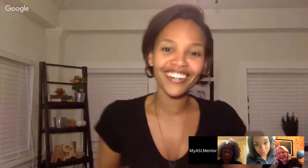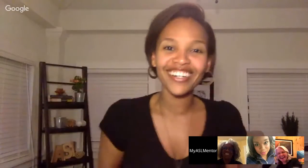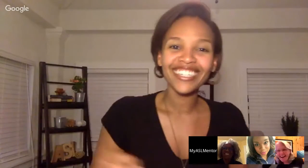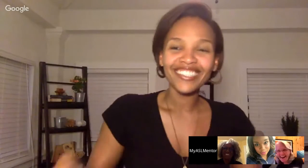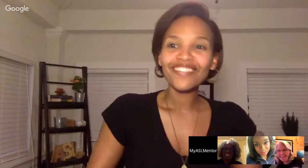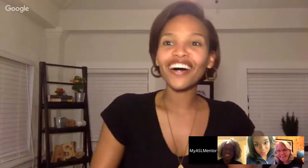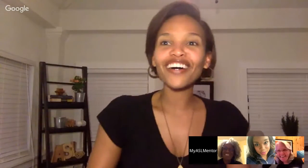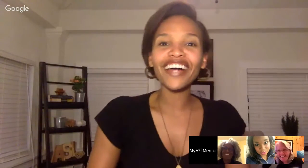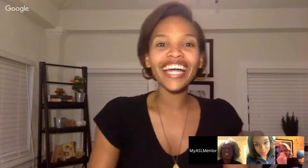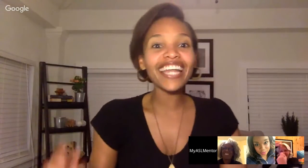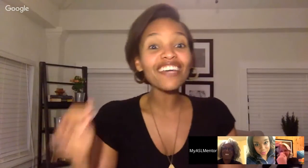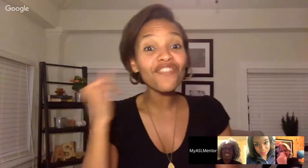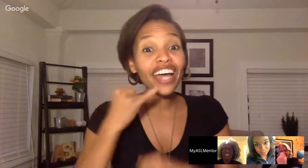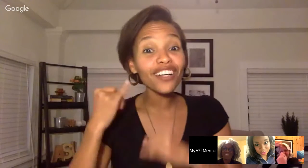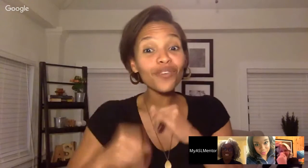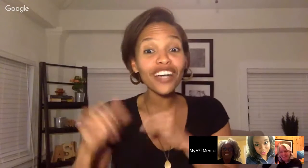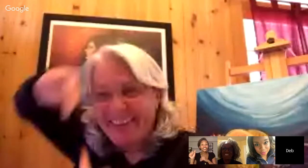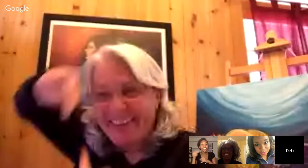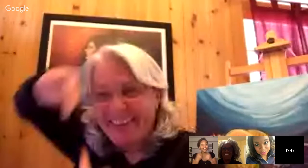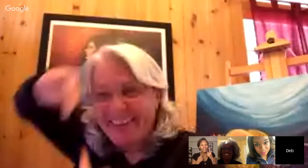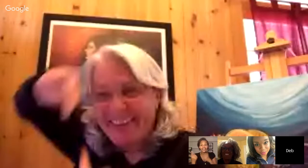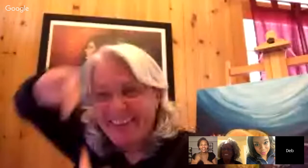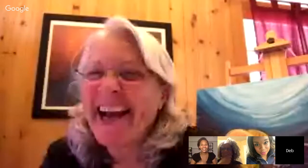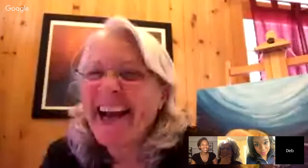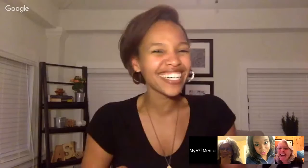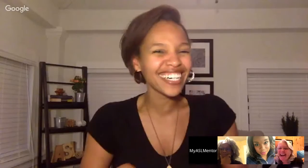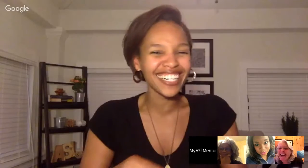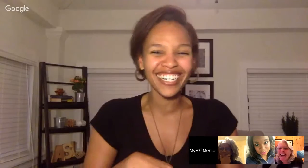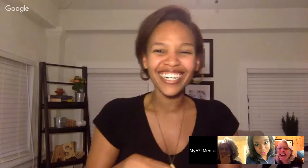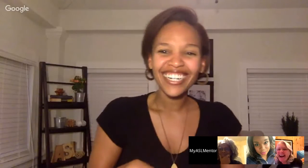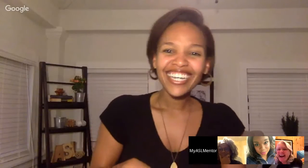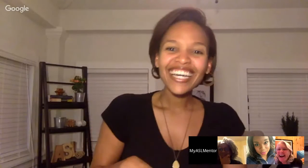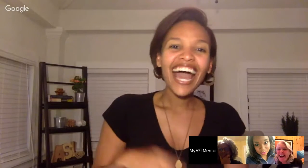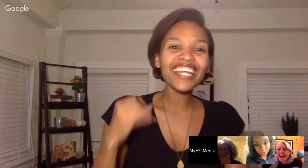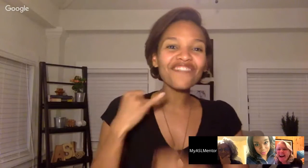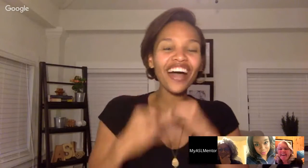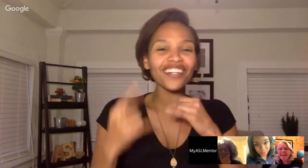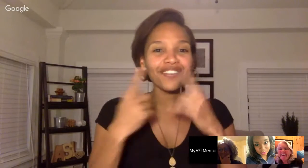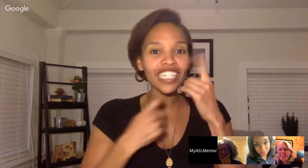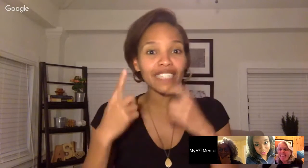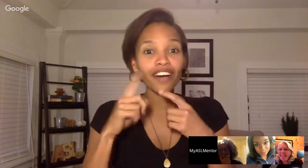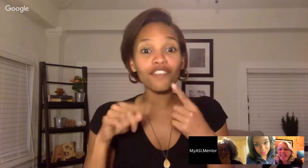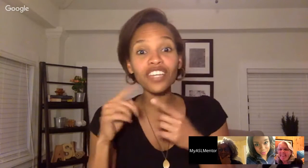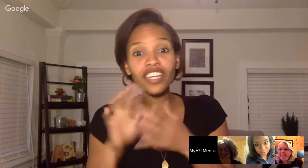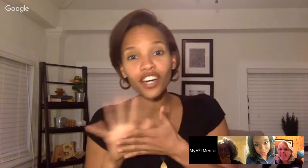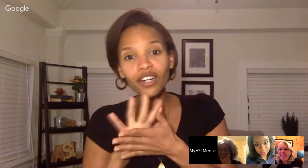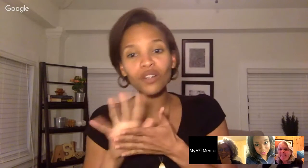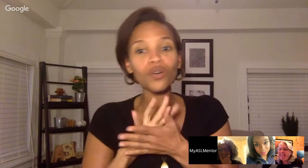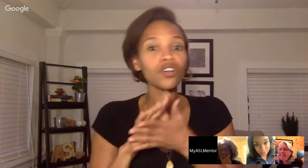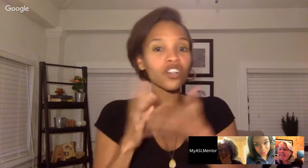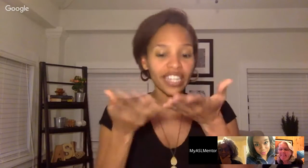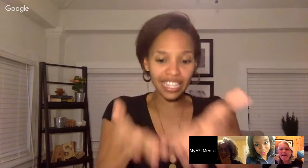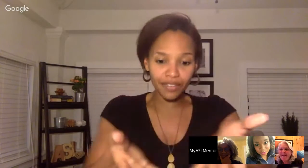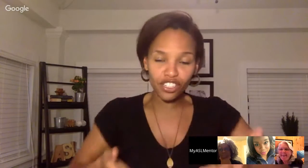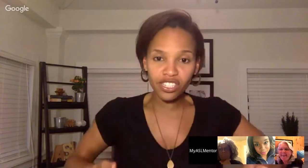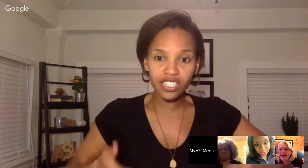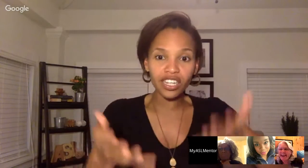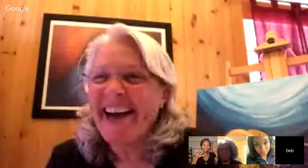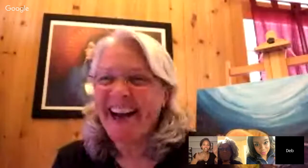Yeah. All right. Any final questions about that? Any final questions about the video or